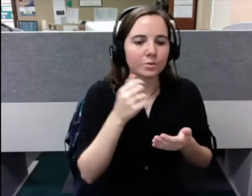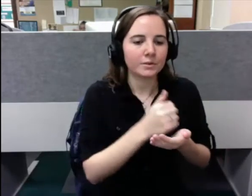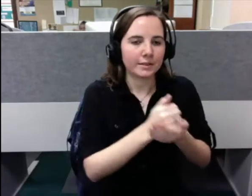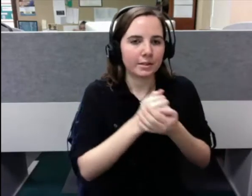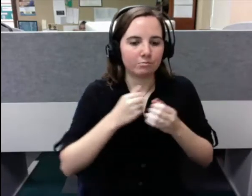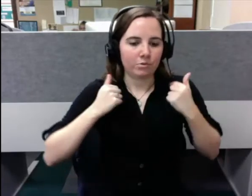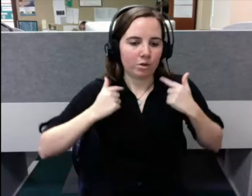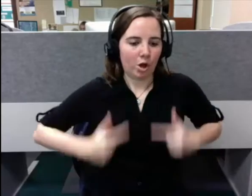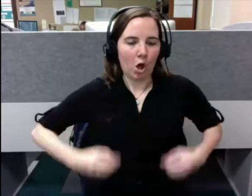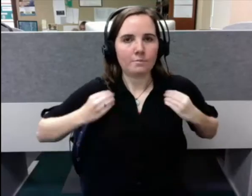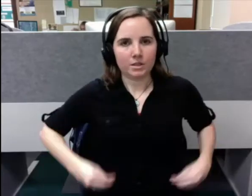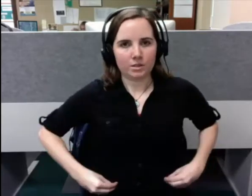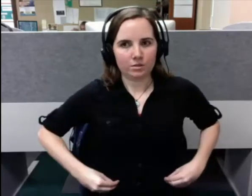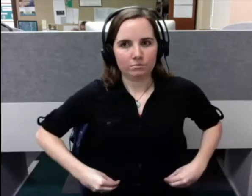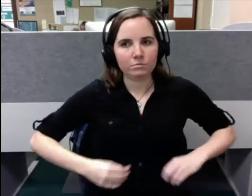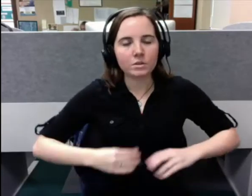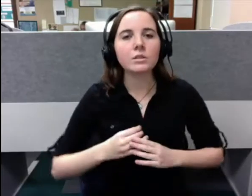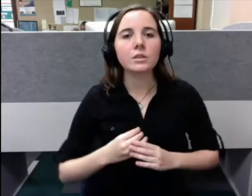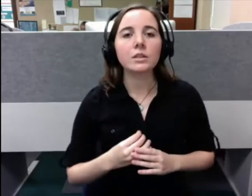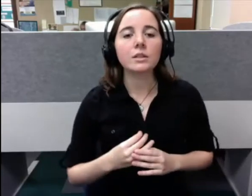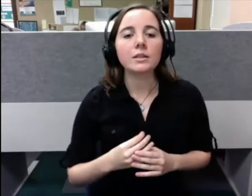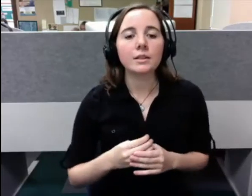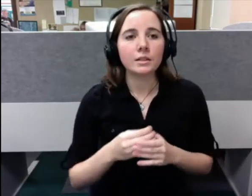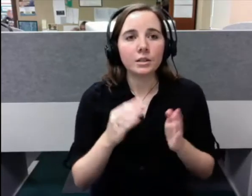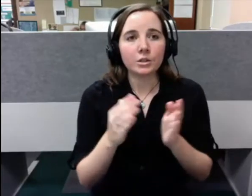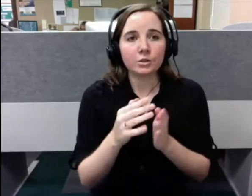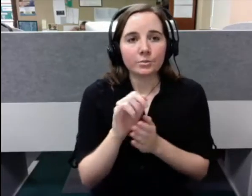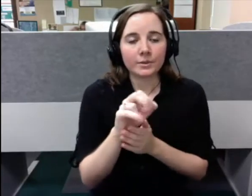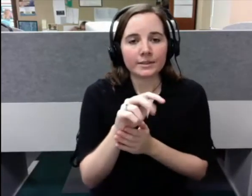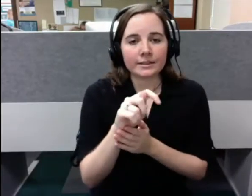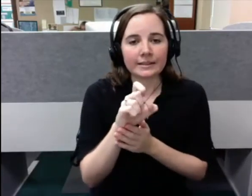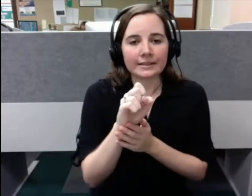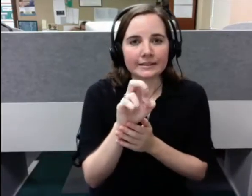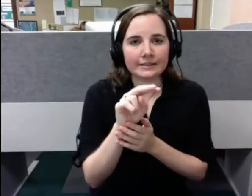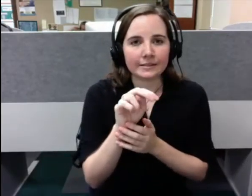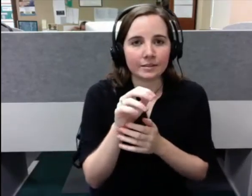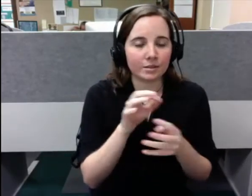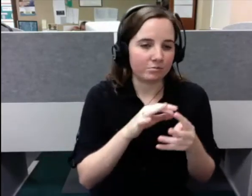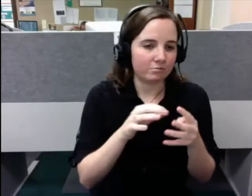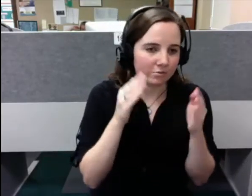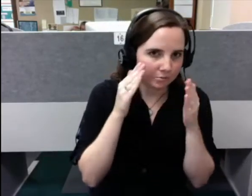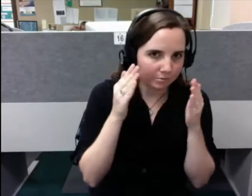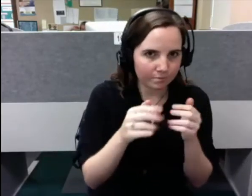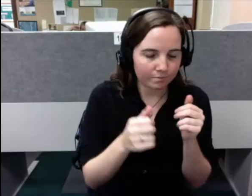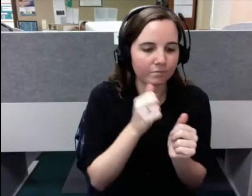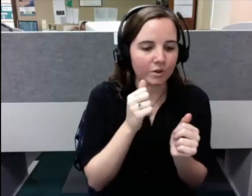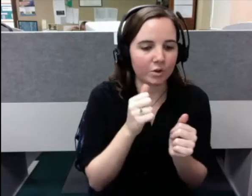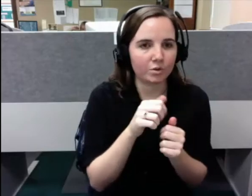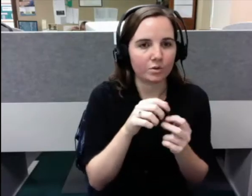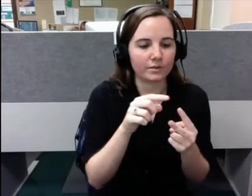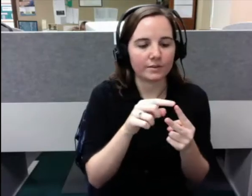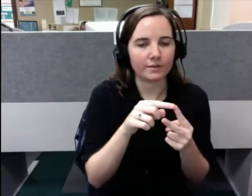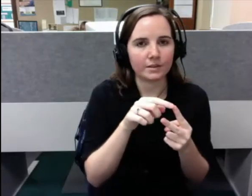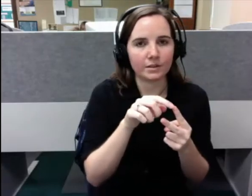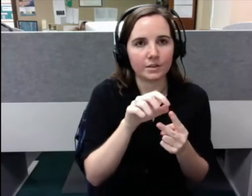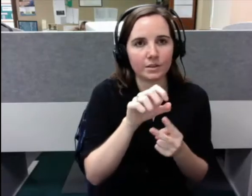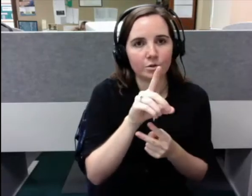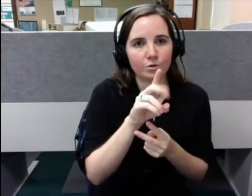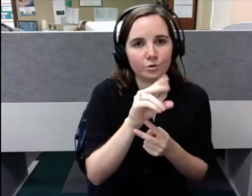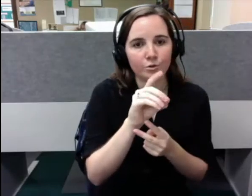body. The small intestine, primarily the duodenum and the jejunum, the first two regions, contain many small